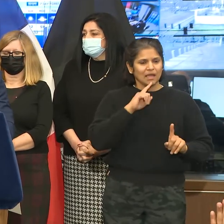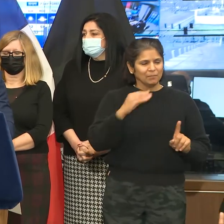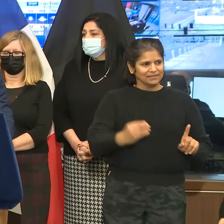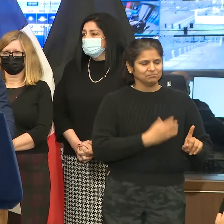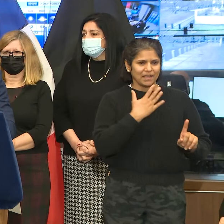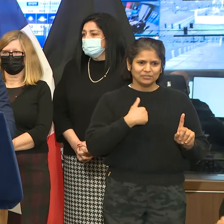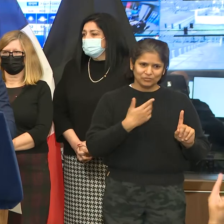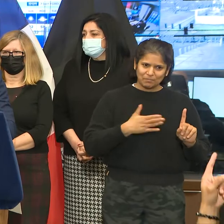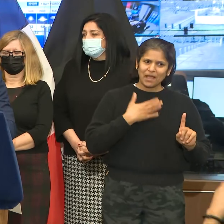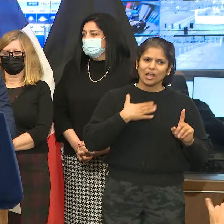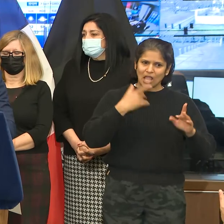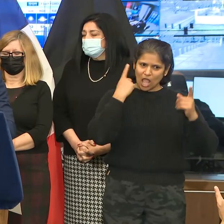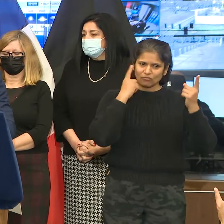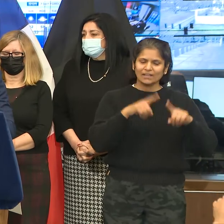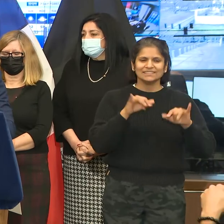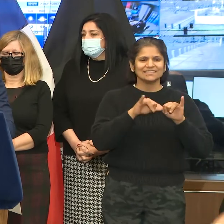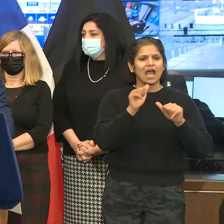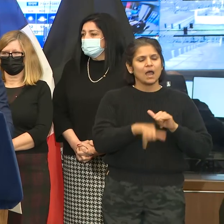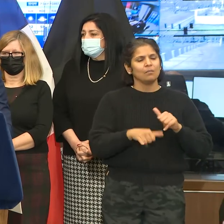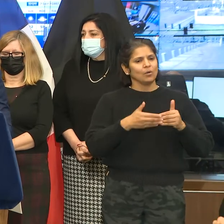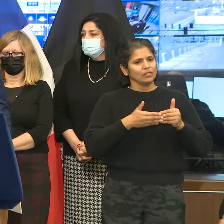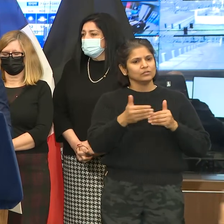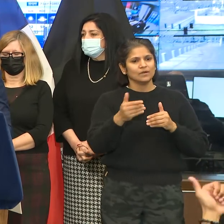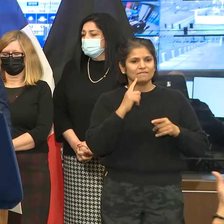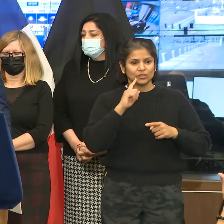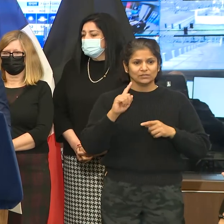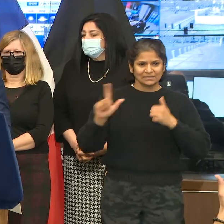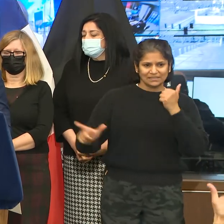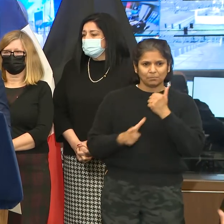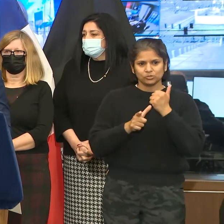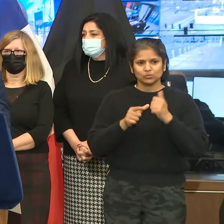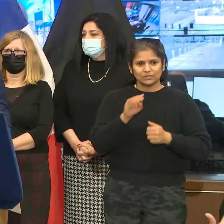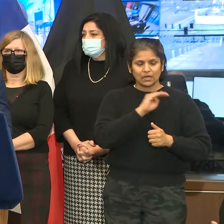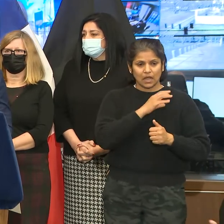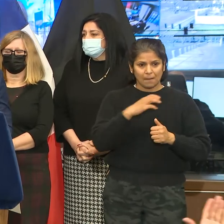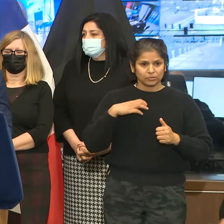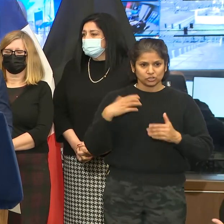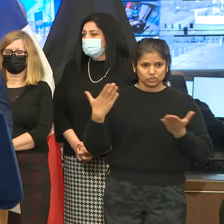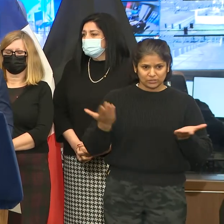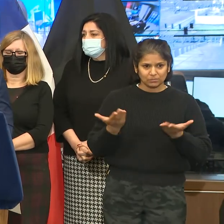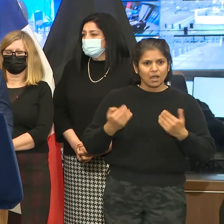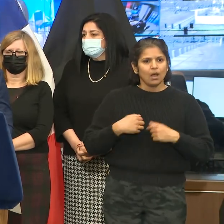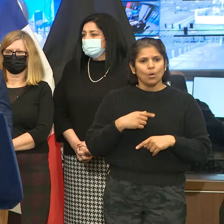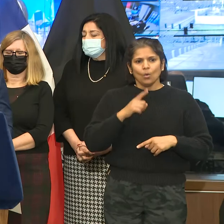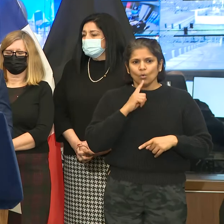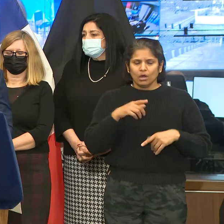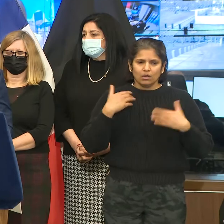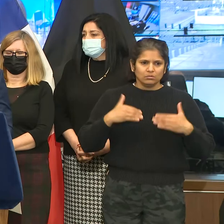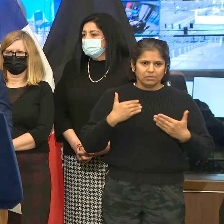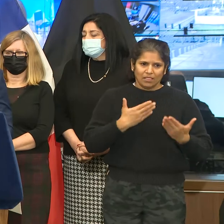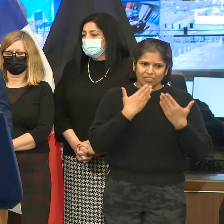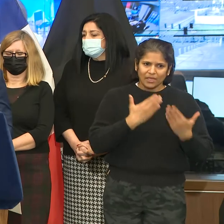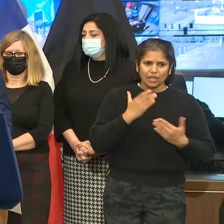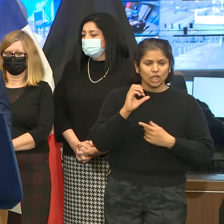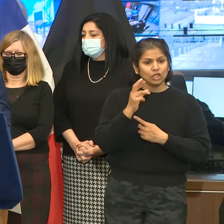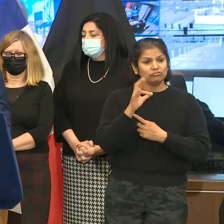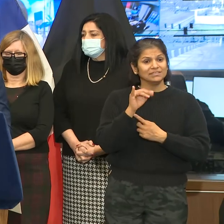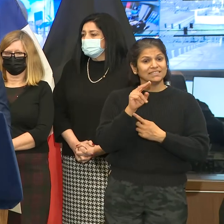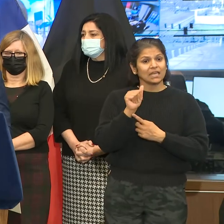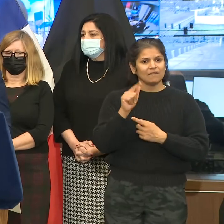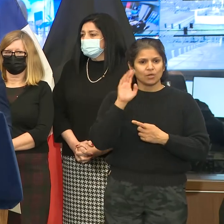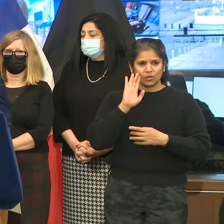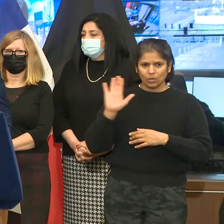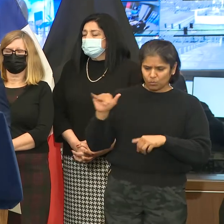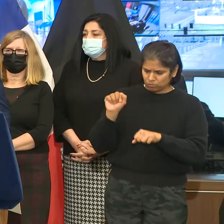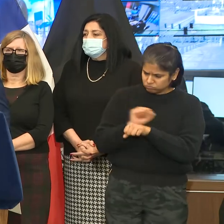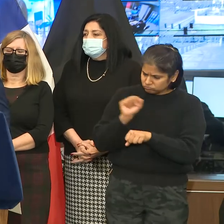be the first deputy commissioner here. And I cannot thank you enough, Christina, for what you have done for our